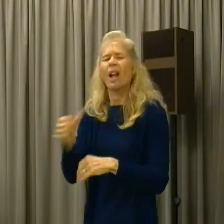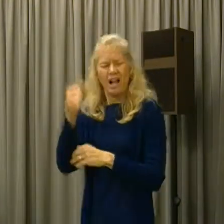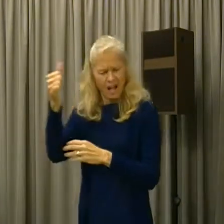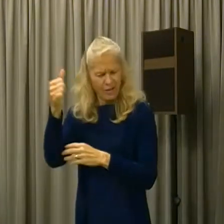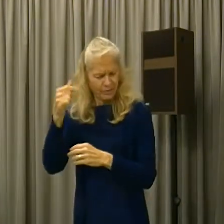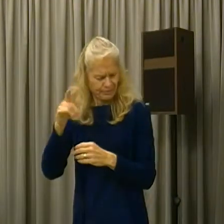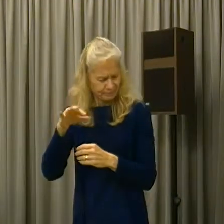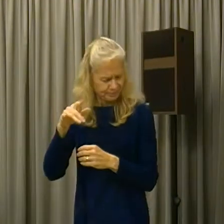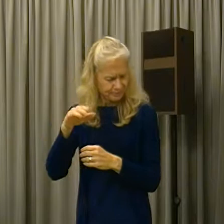inspection.